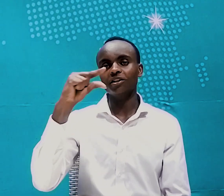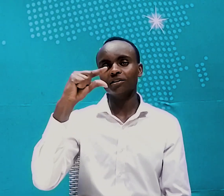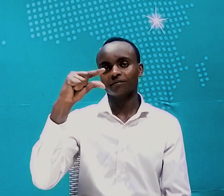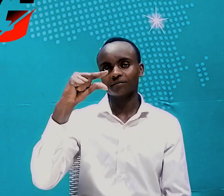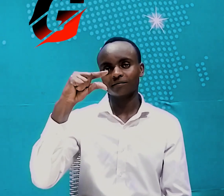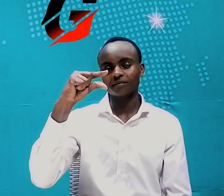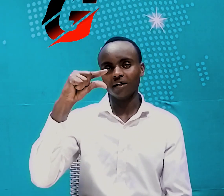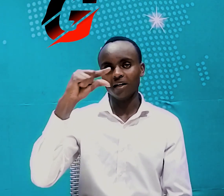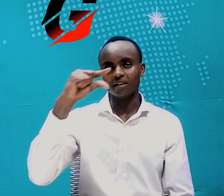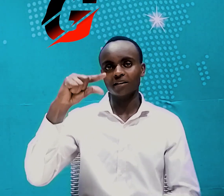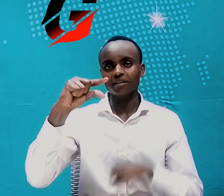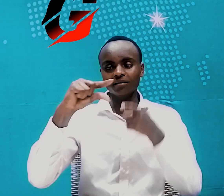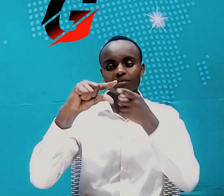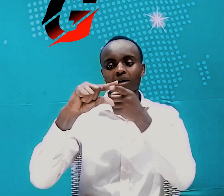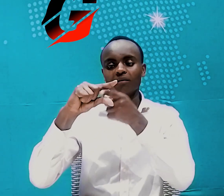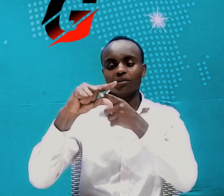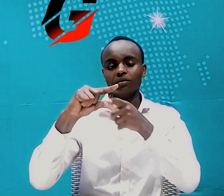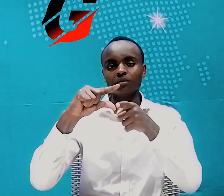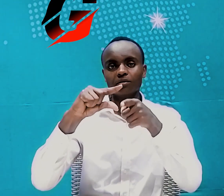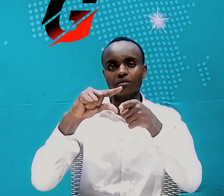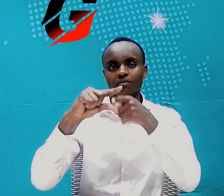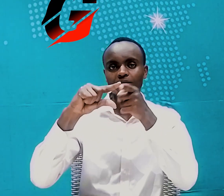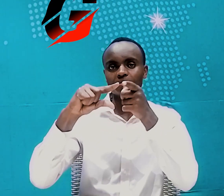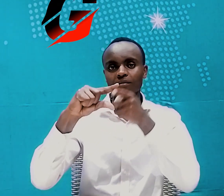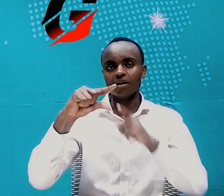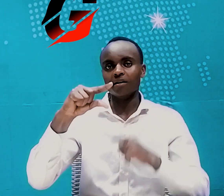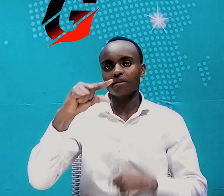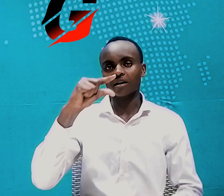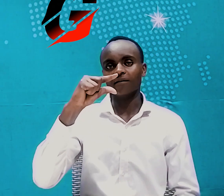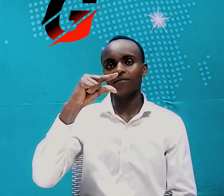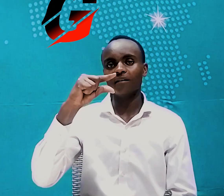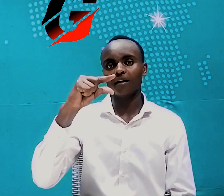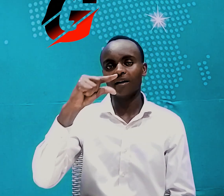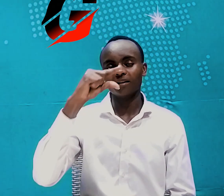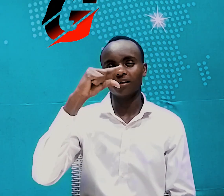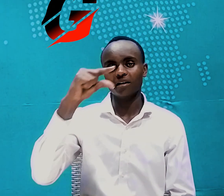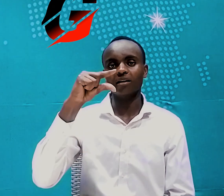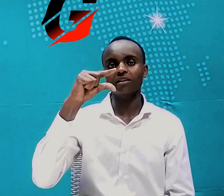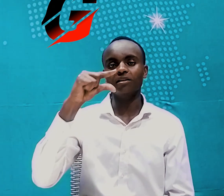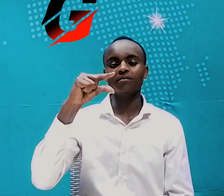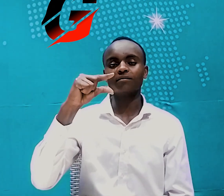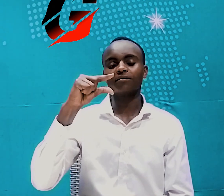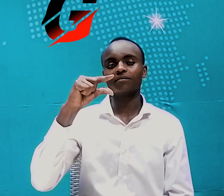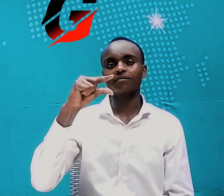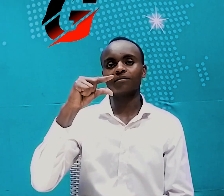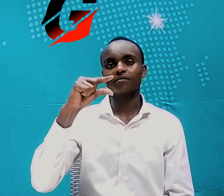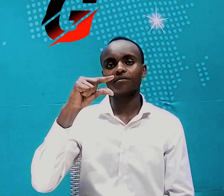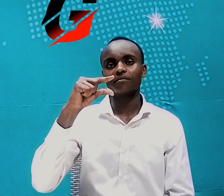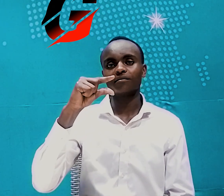G. Letter G. I'll show the curve. Letter G.